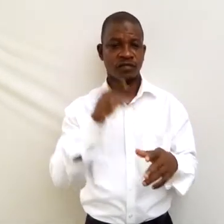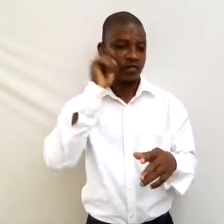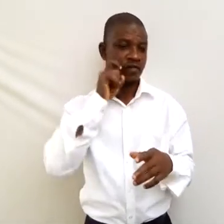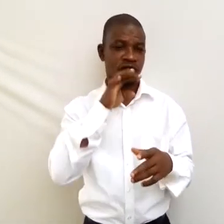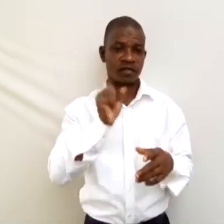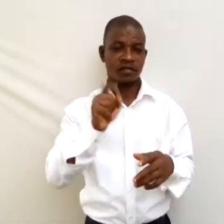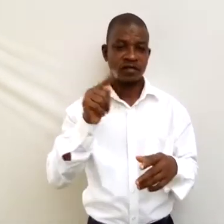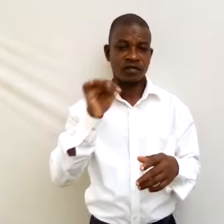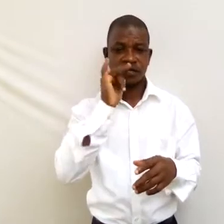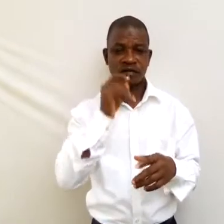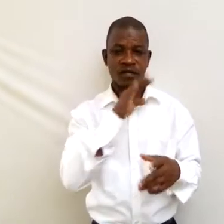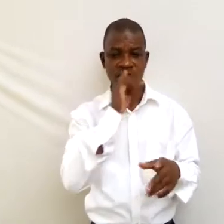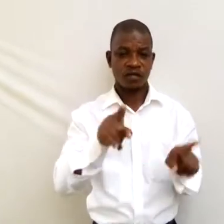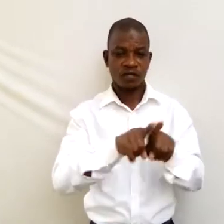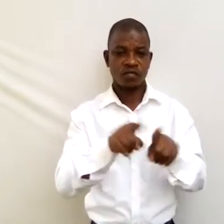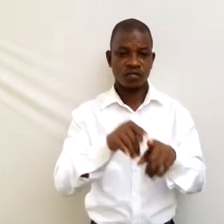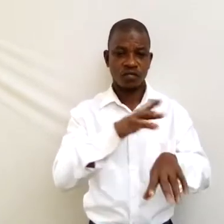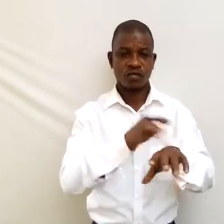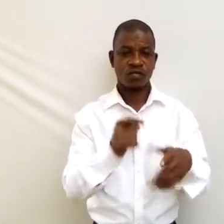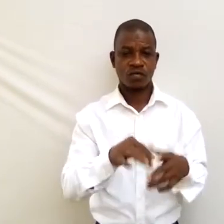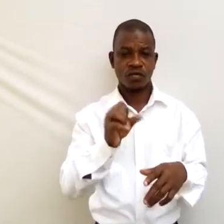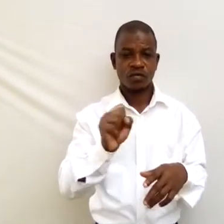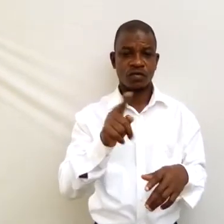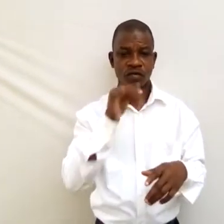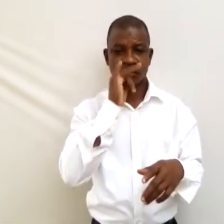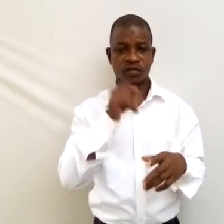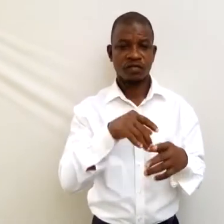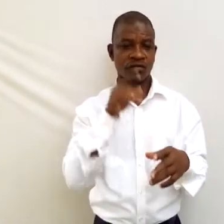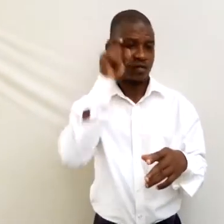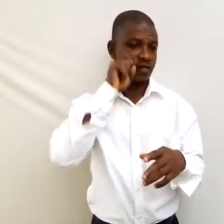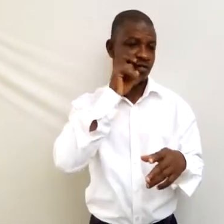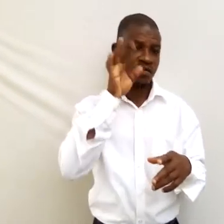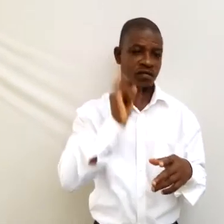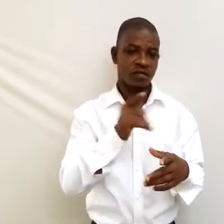STIs are also called sexually transmitted diseases or STDs.